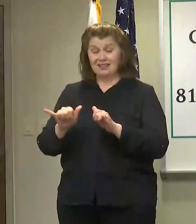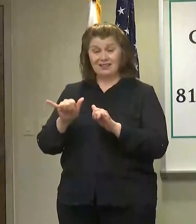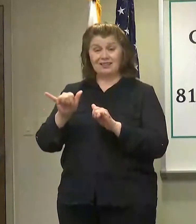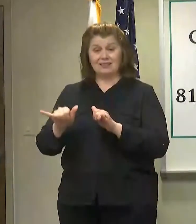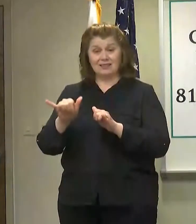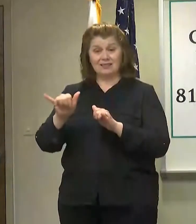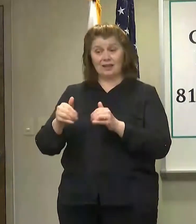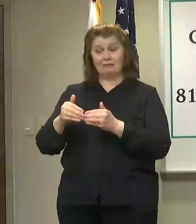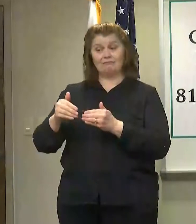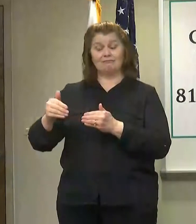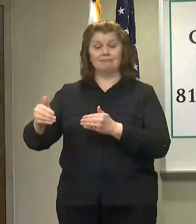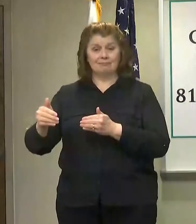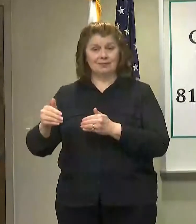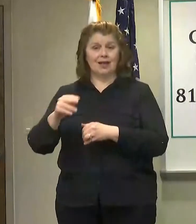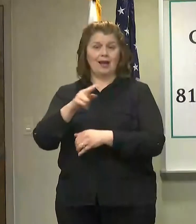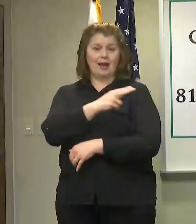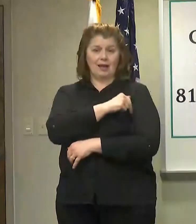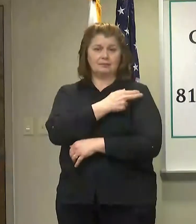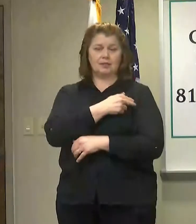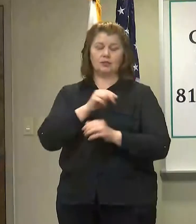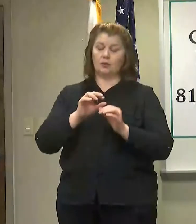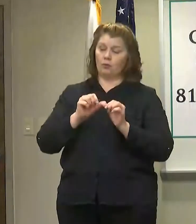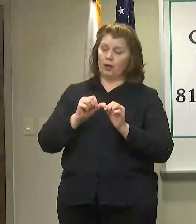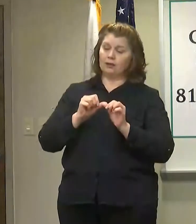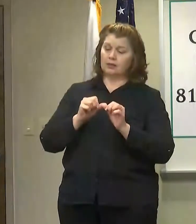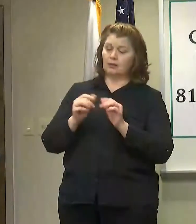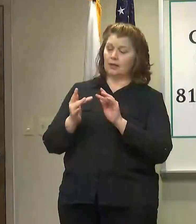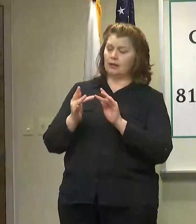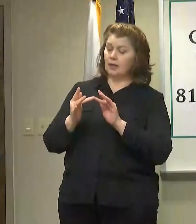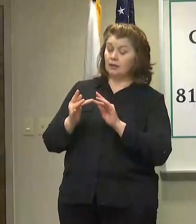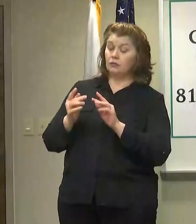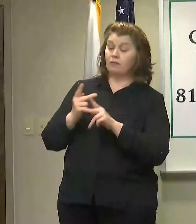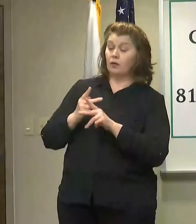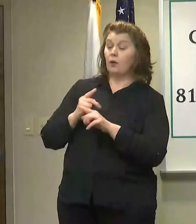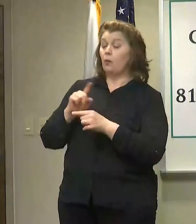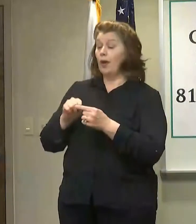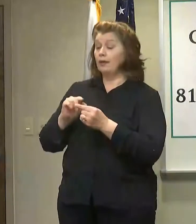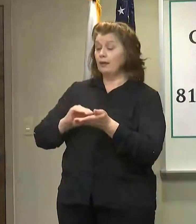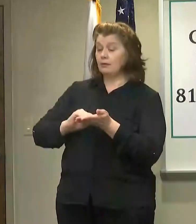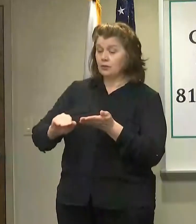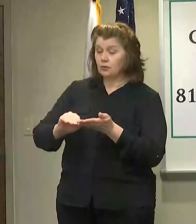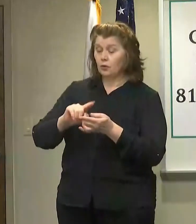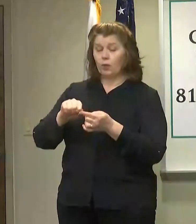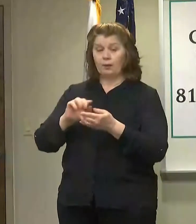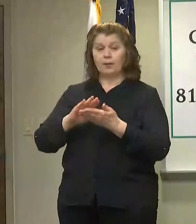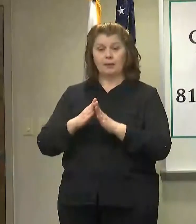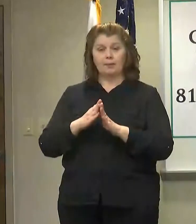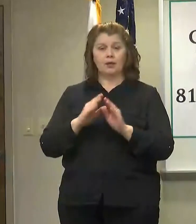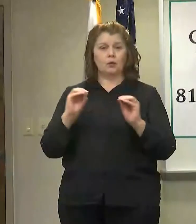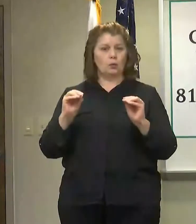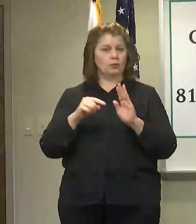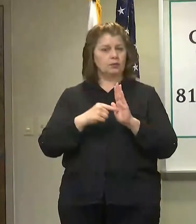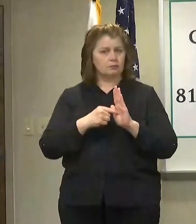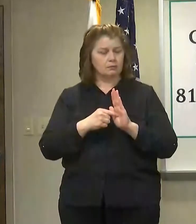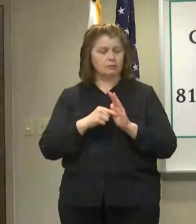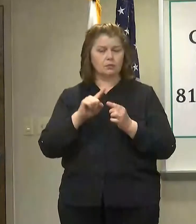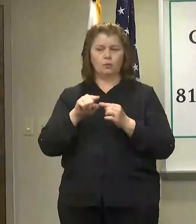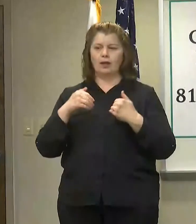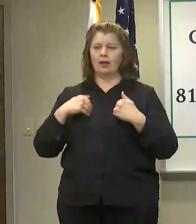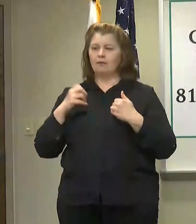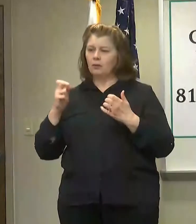hospital beyond. So we are then constantly in contact to find out when that individual is being discharged. When did they become asymptomatic? When have